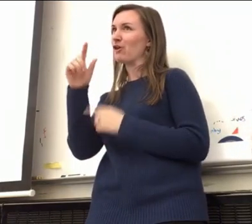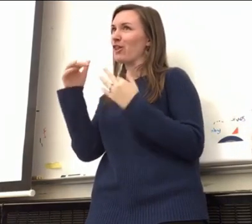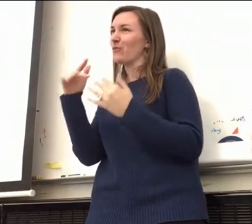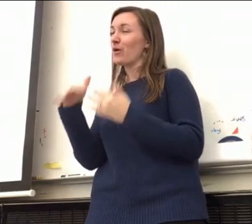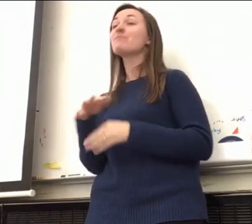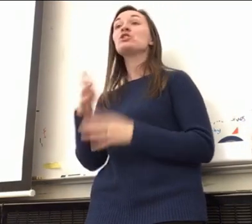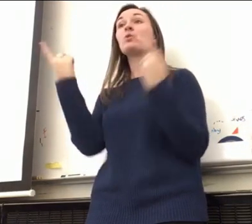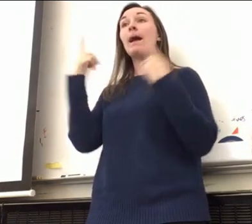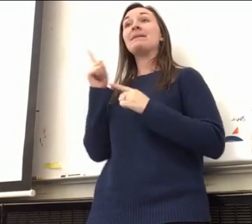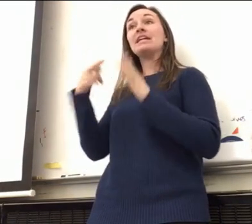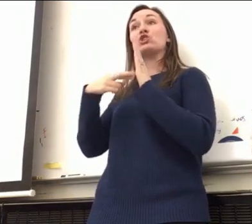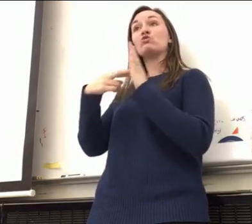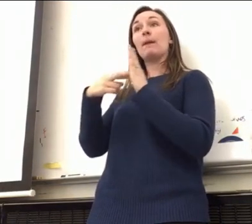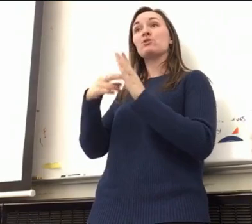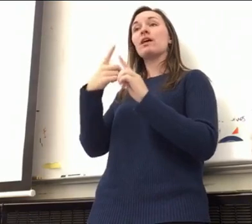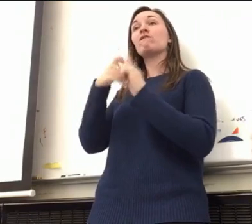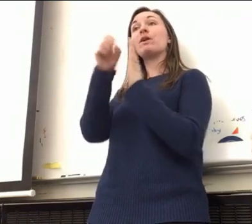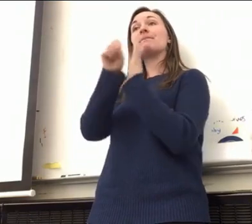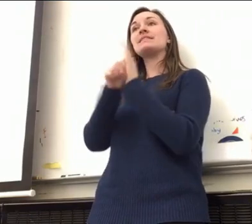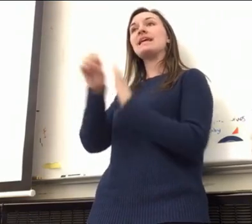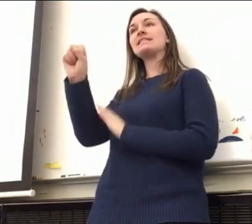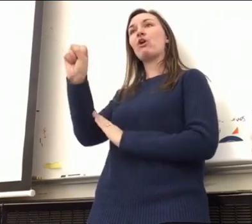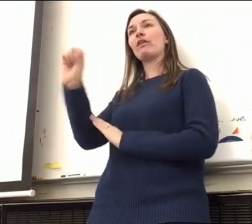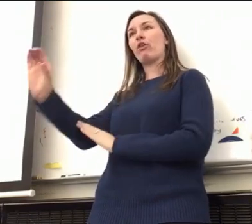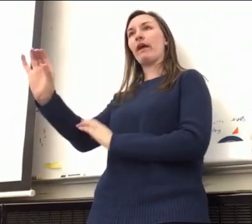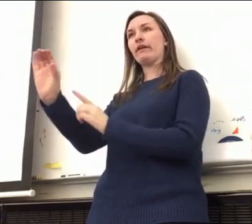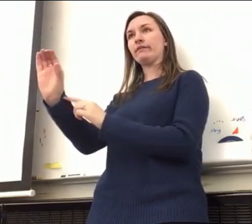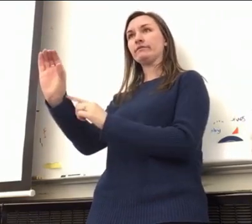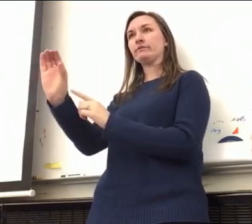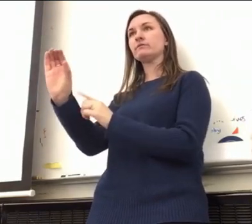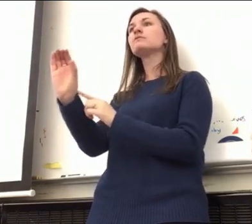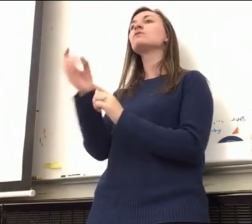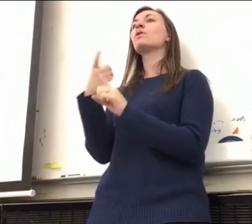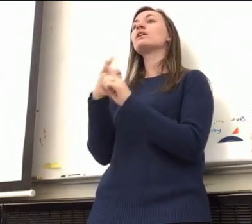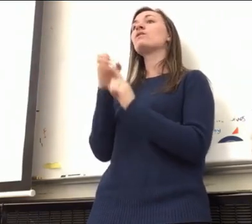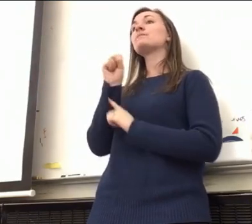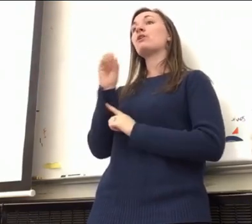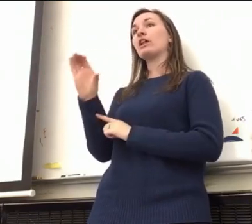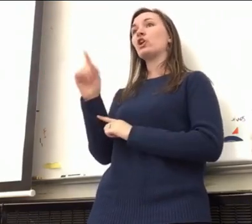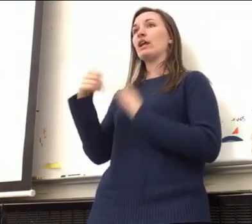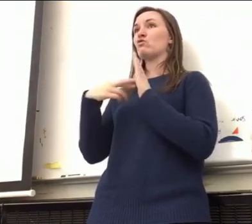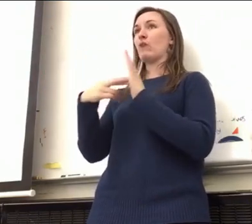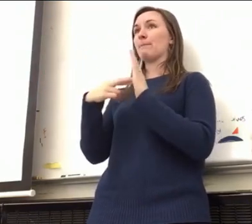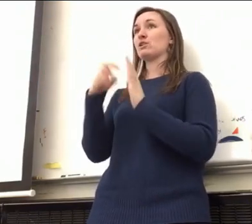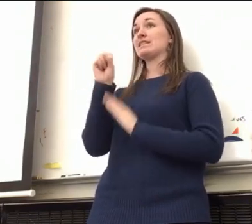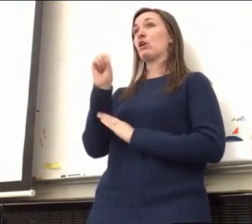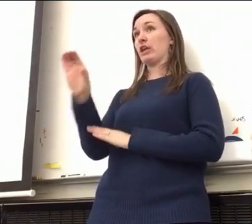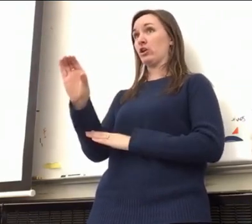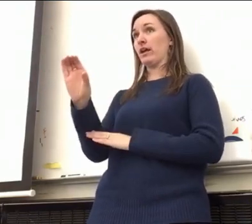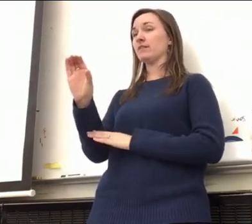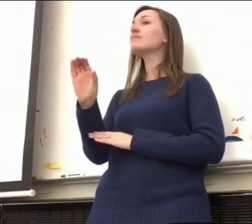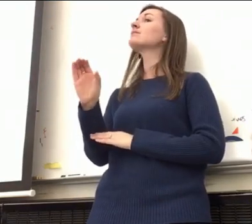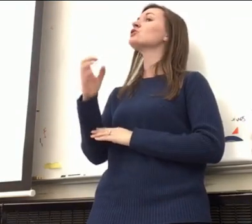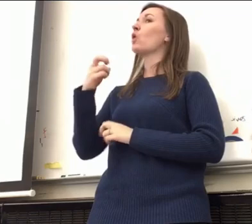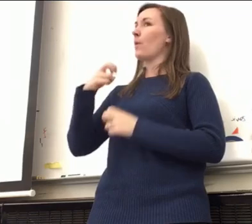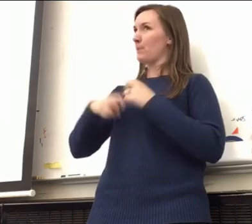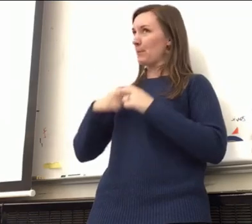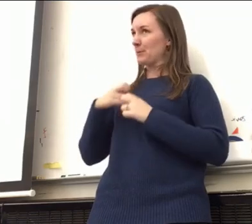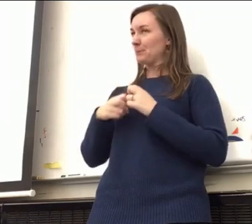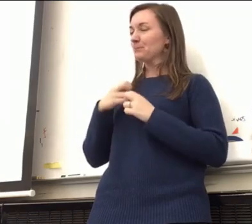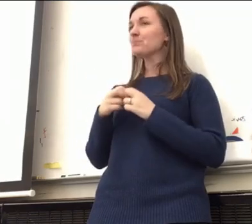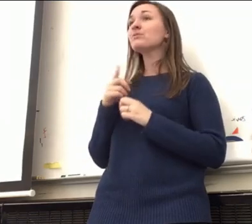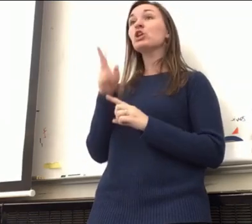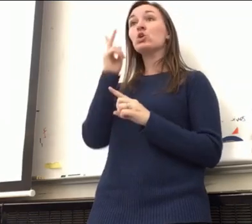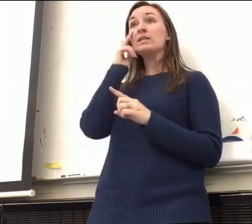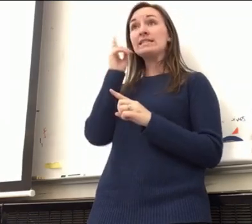Calhoun is a representative from the state of South Carolina. Now, as the representative of the South Carolina, though, there's going to be a problem. You see,